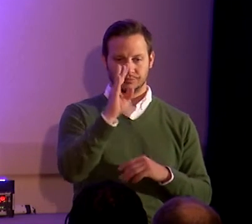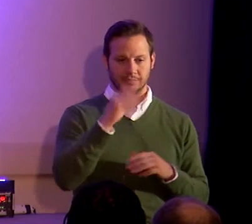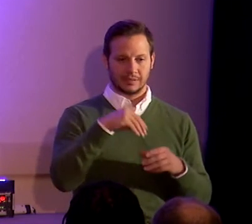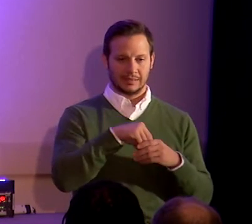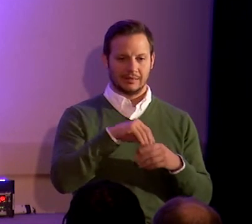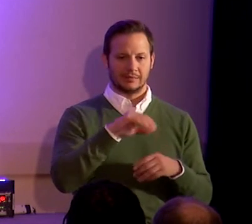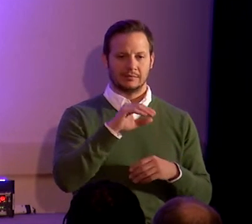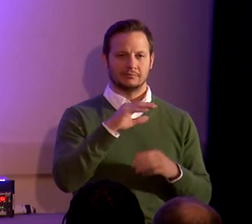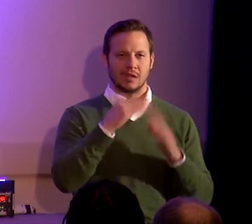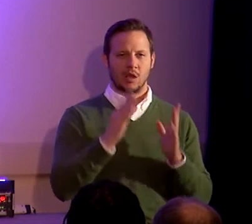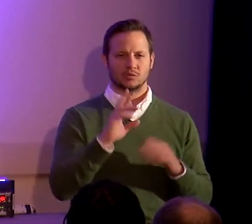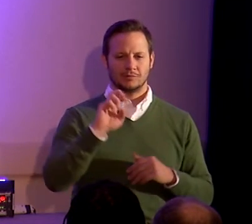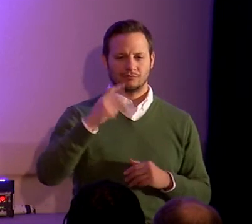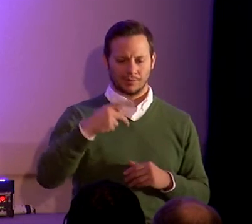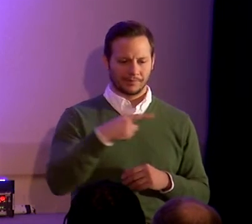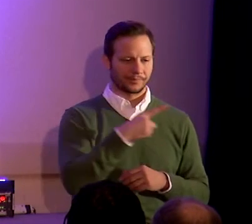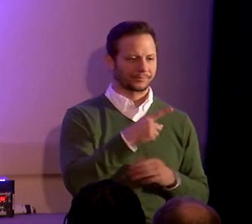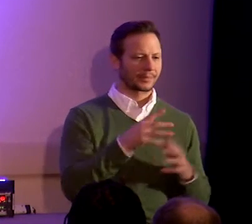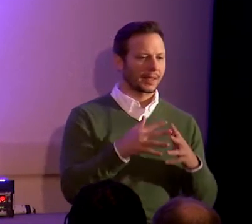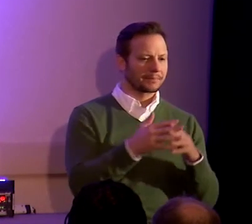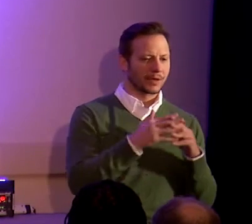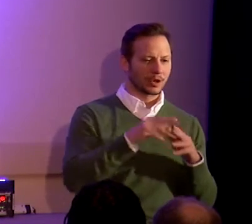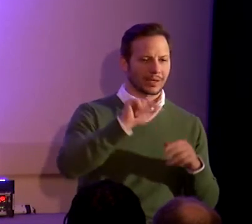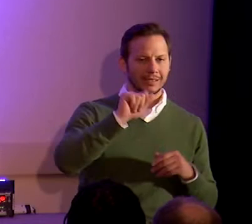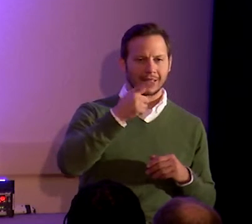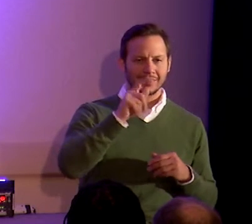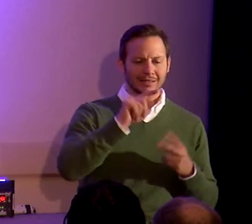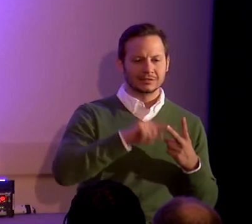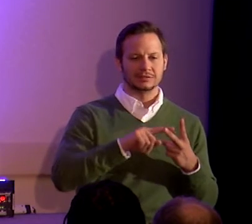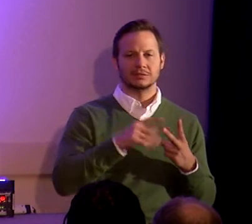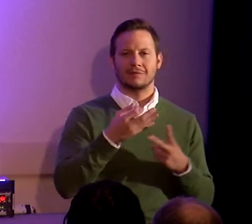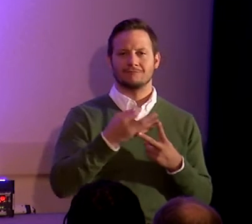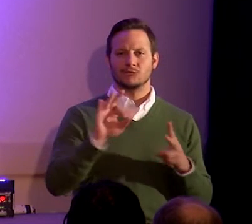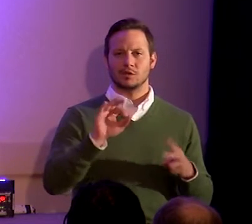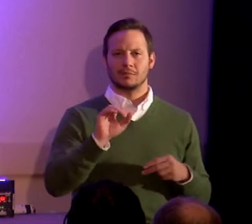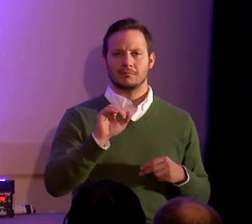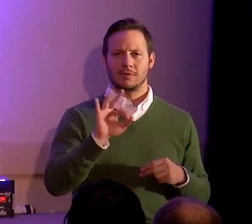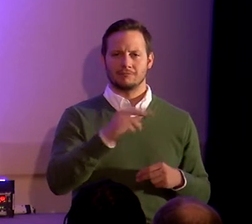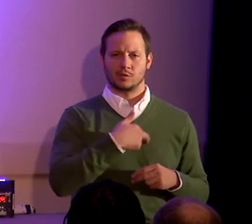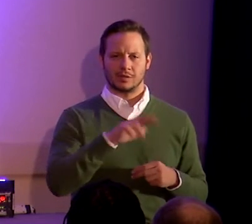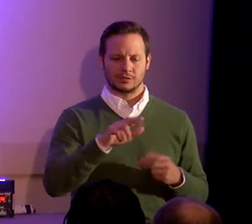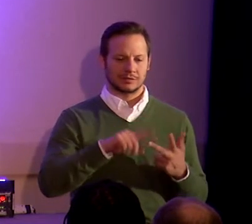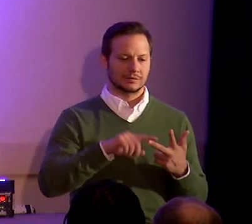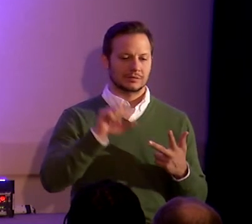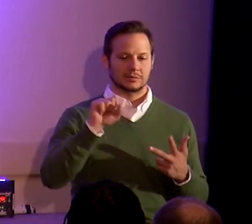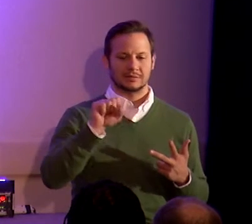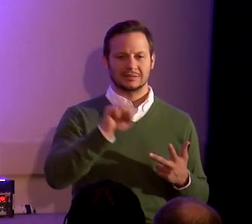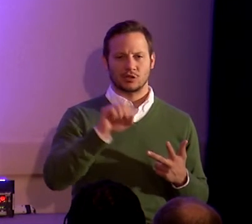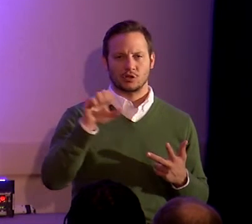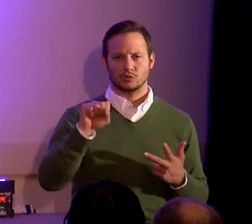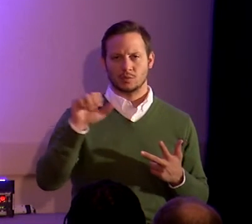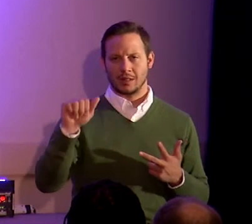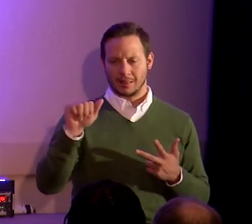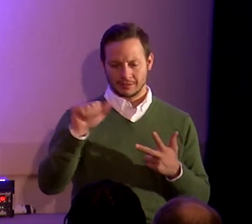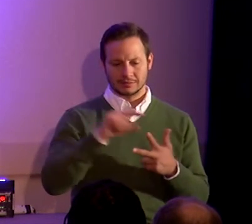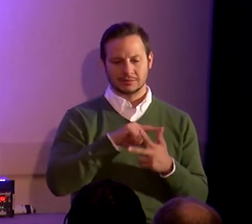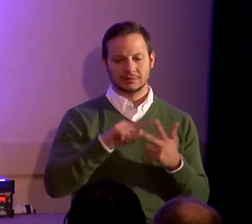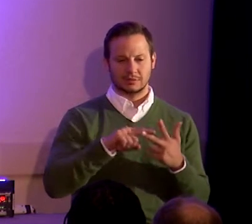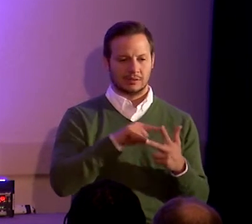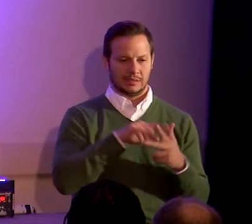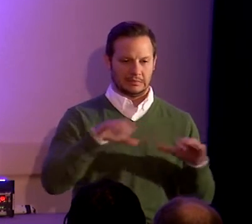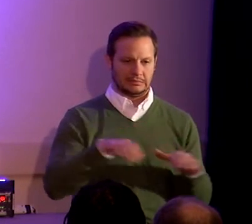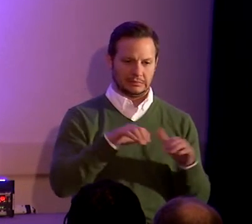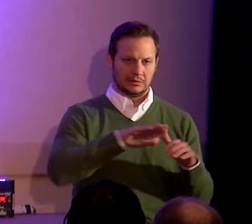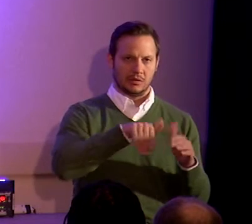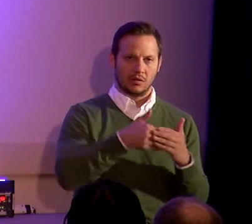affiliates of organizations like American Atheists, Freedom from Religion Foundation, the Secular Student Alliance, and others did the groundbreaking